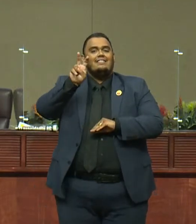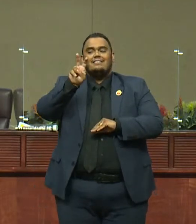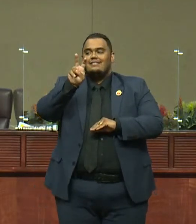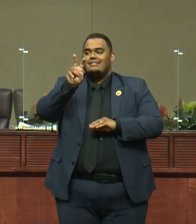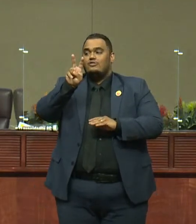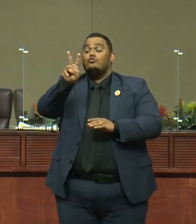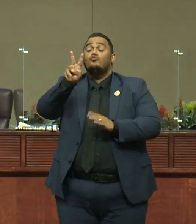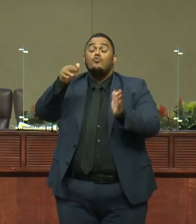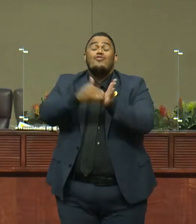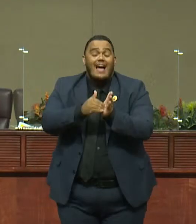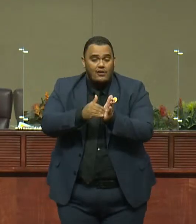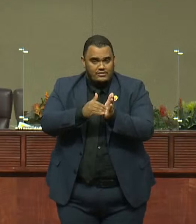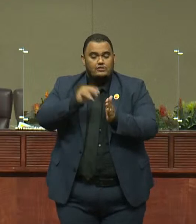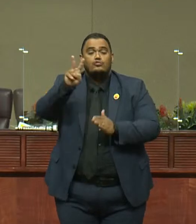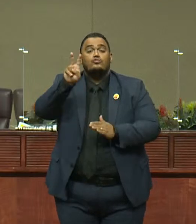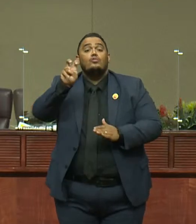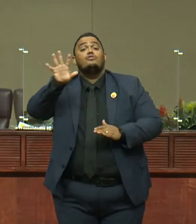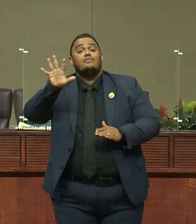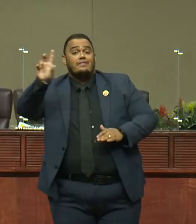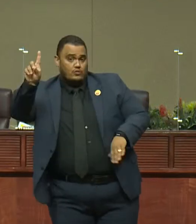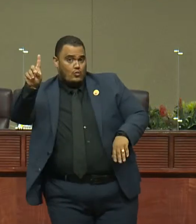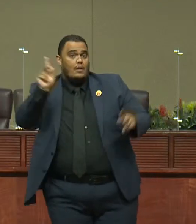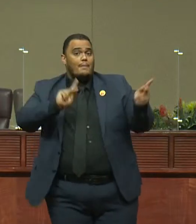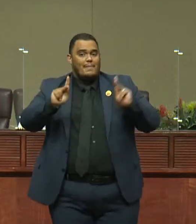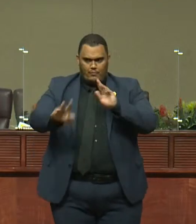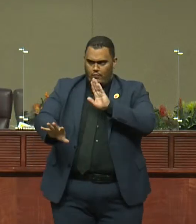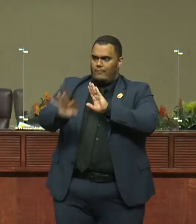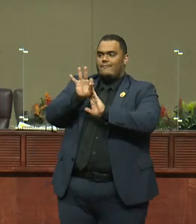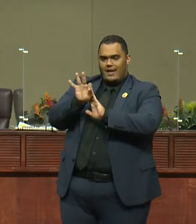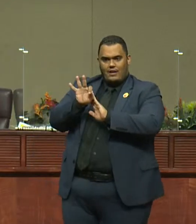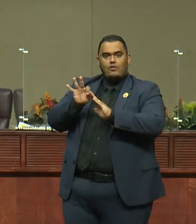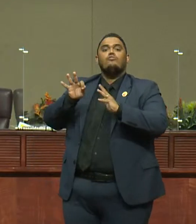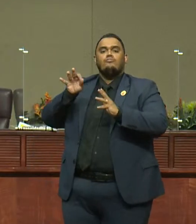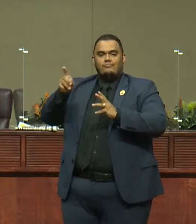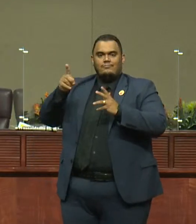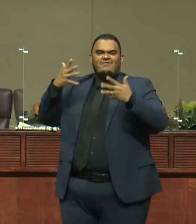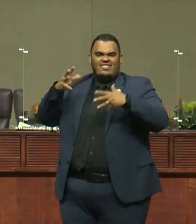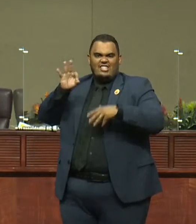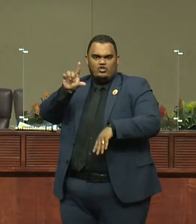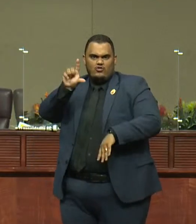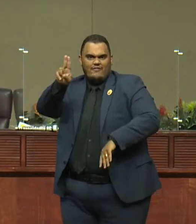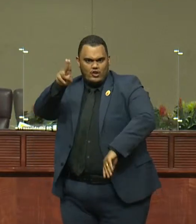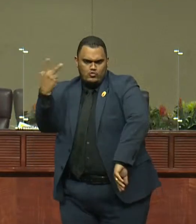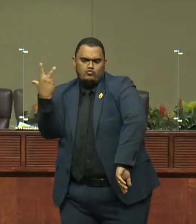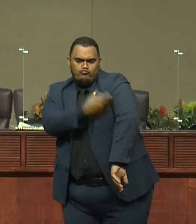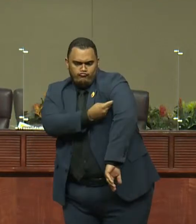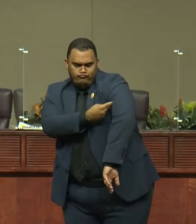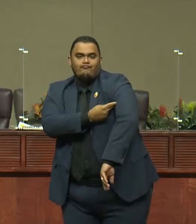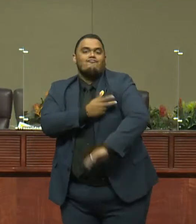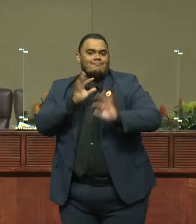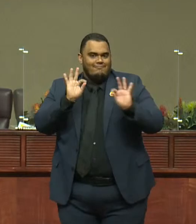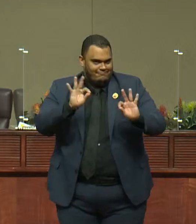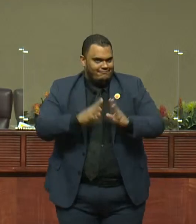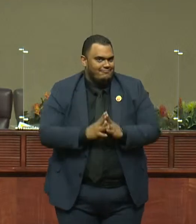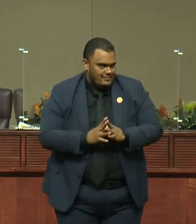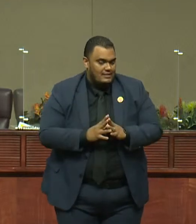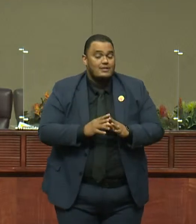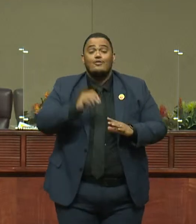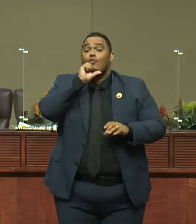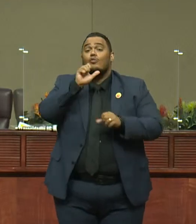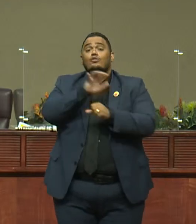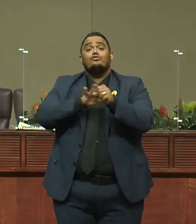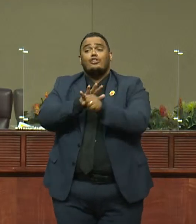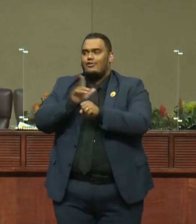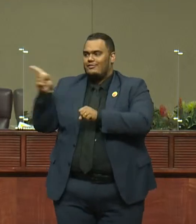shots through the events that our Orange County Health Services and the Health Department have sponsored. Dr. Pino will likely